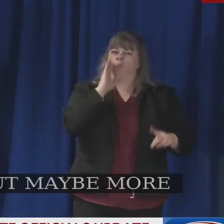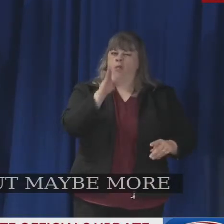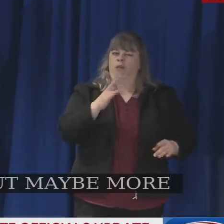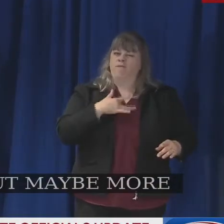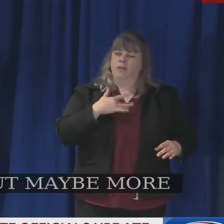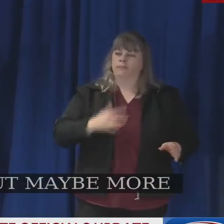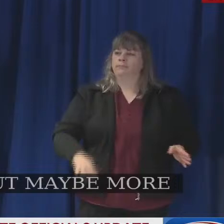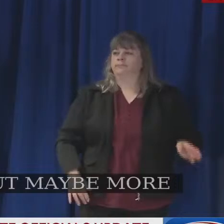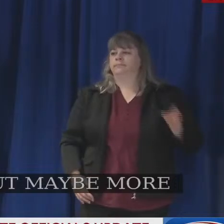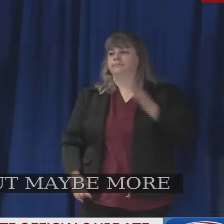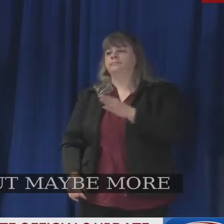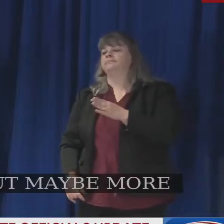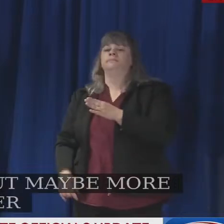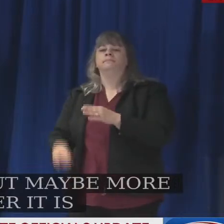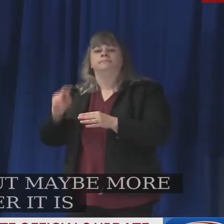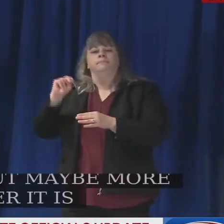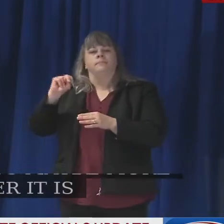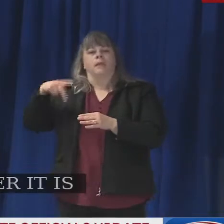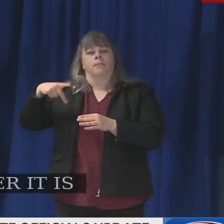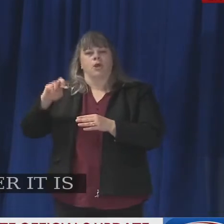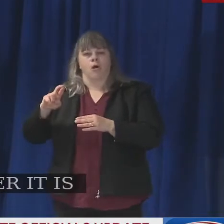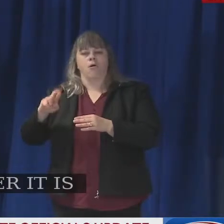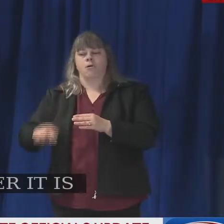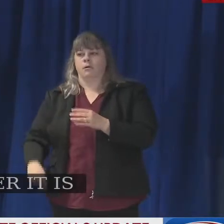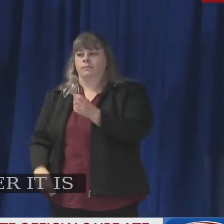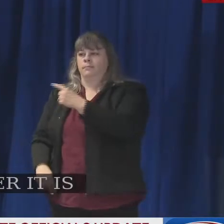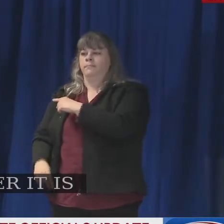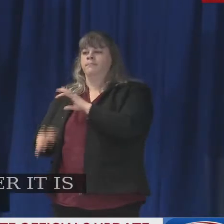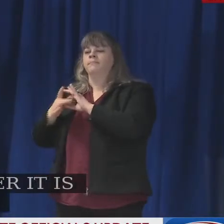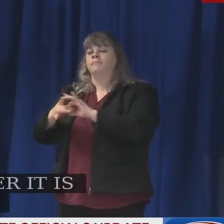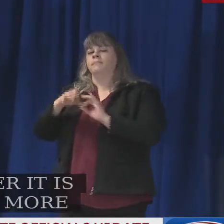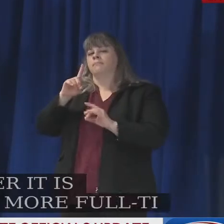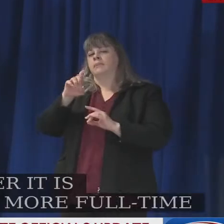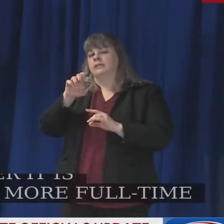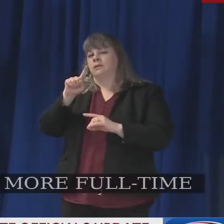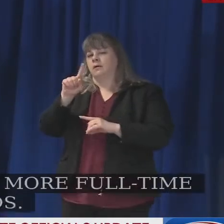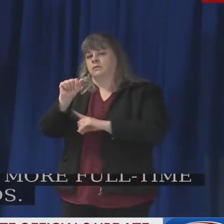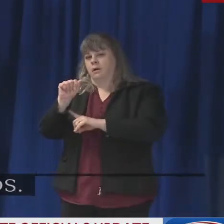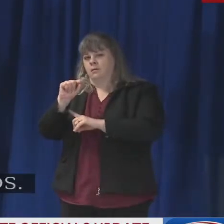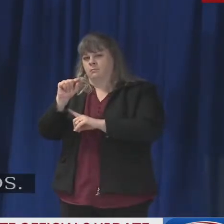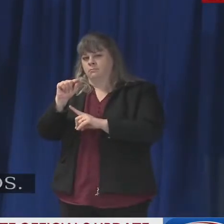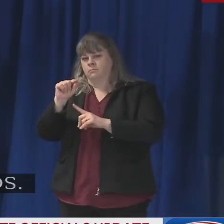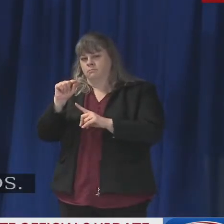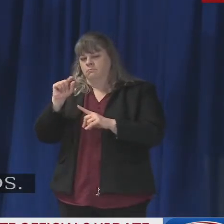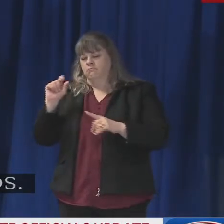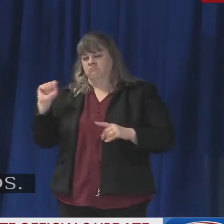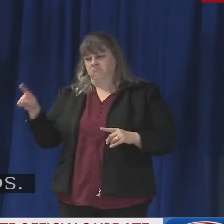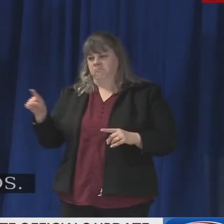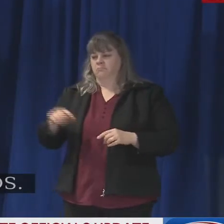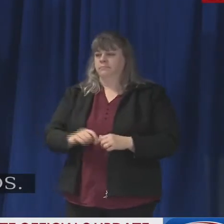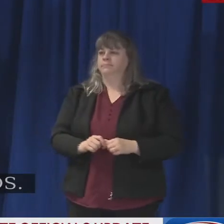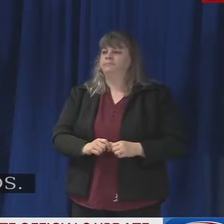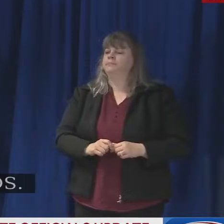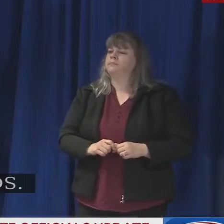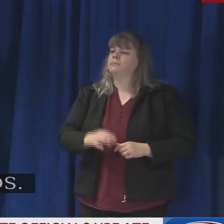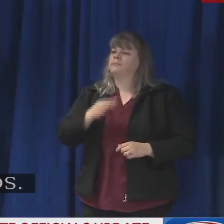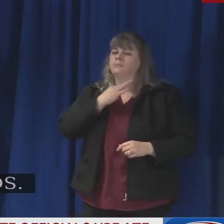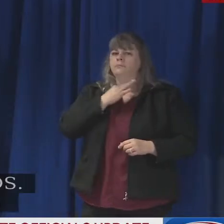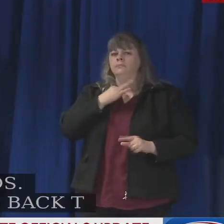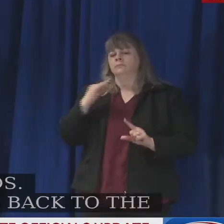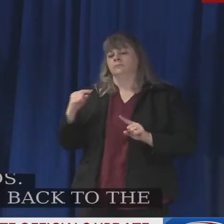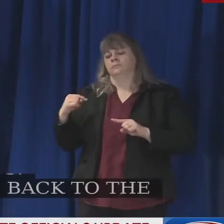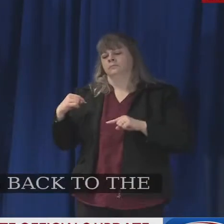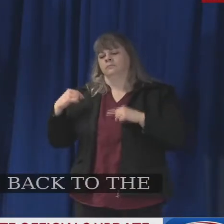hi. Yeah, just circling back to the Delta variant conversation, do we have, in the last 2 weeks, kind